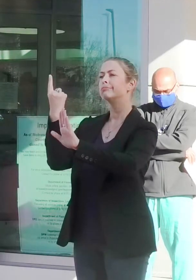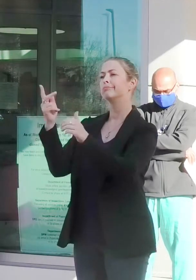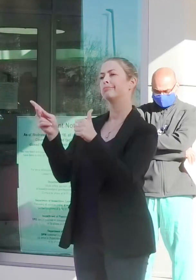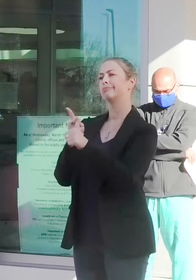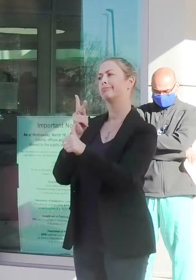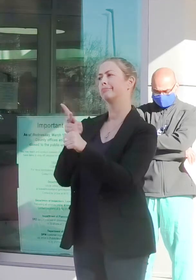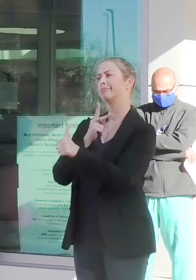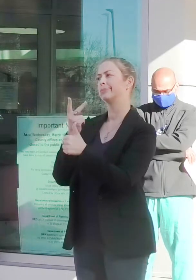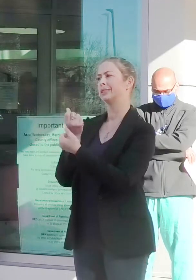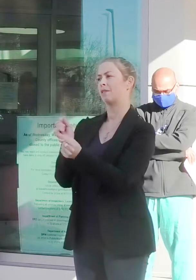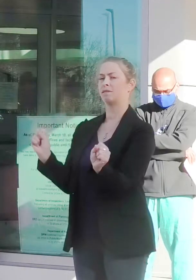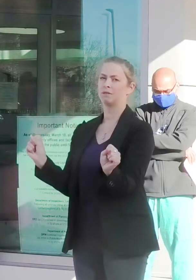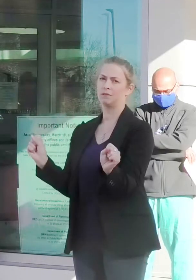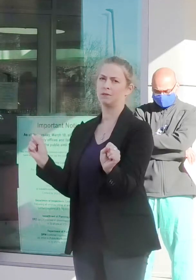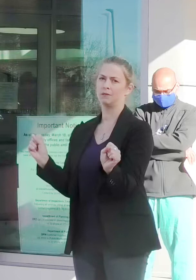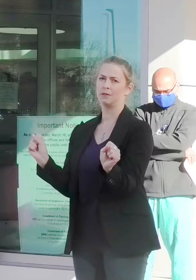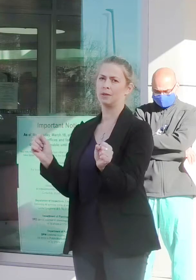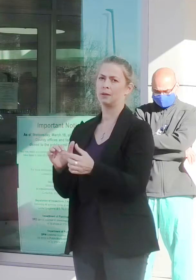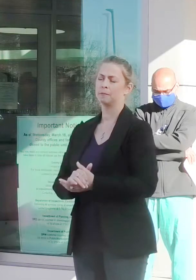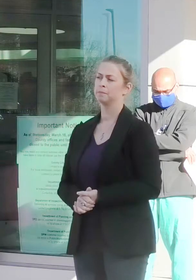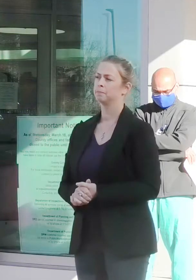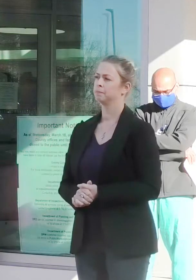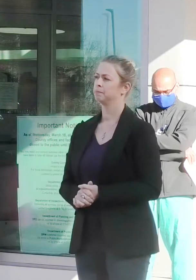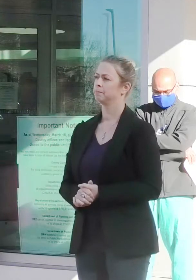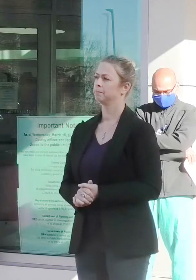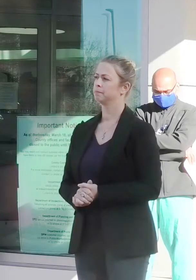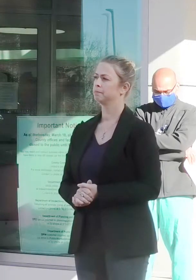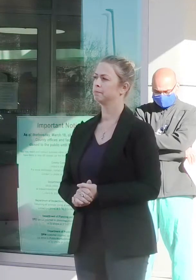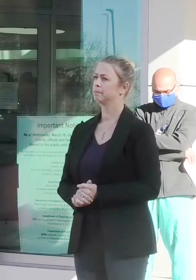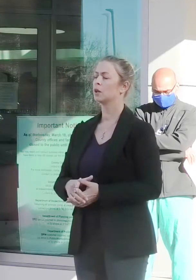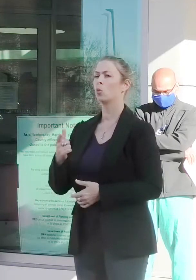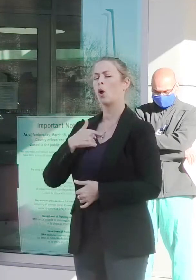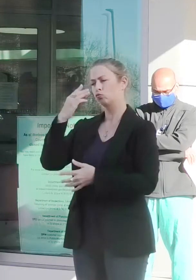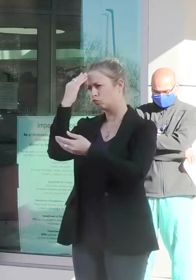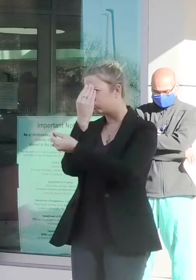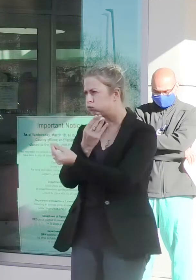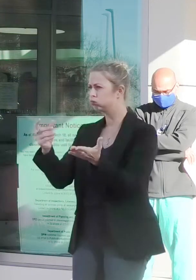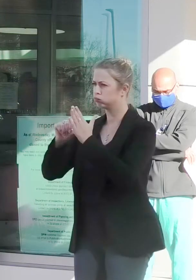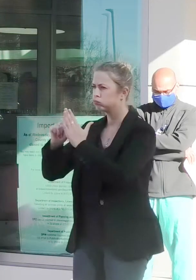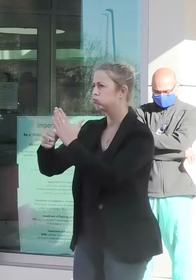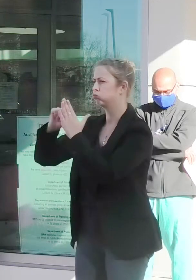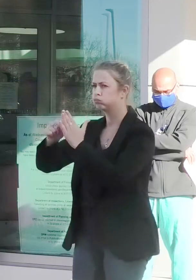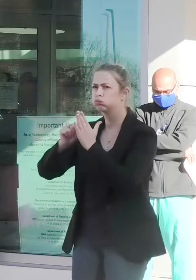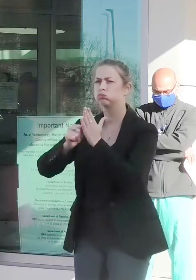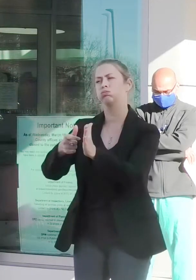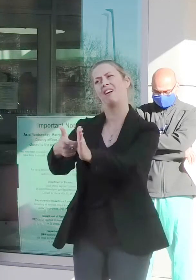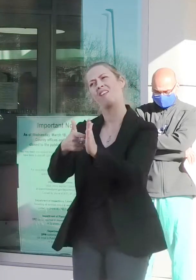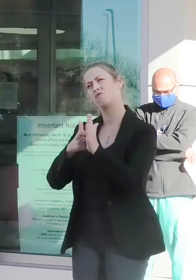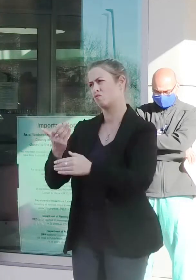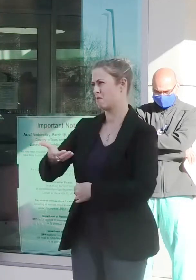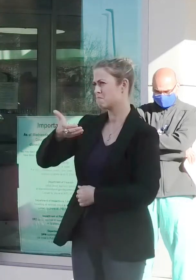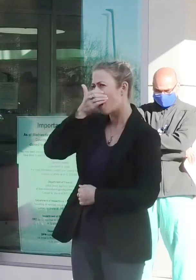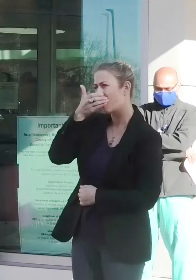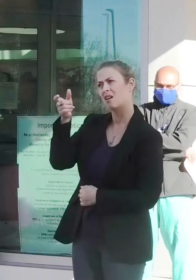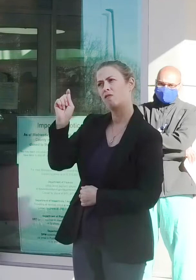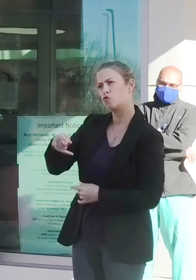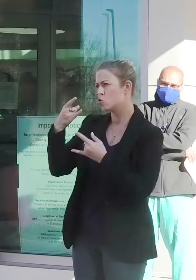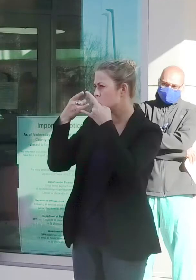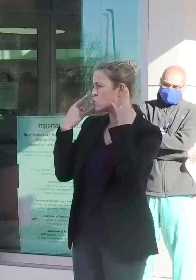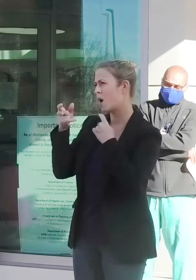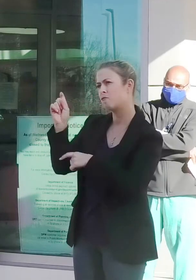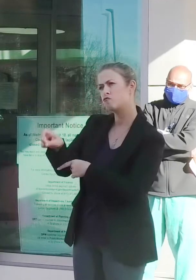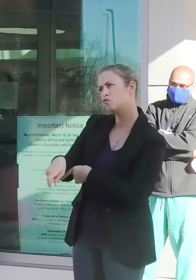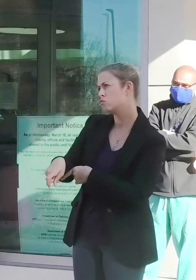safe. We've communicated aggressively on the necessity of mask wearing and adherence to